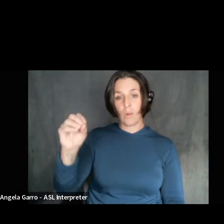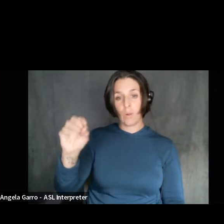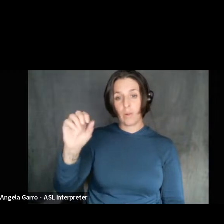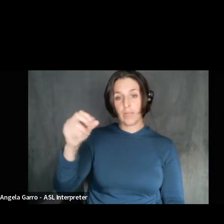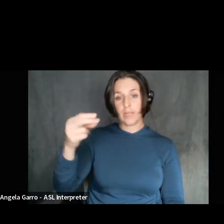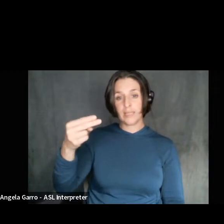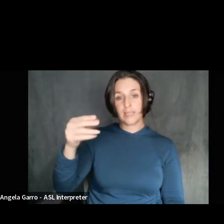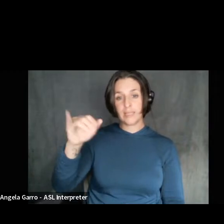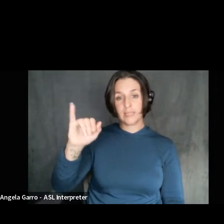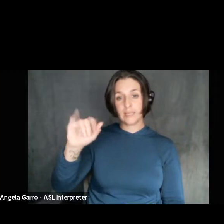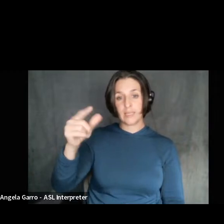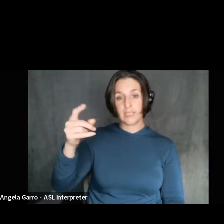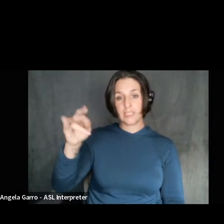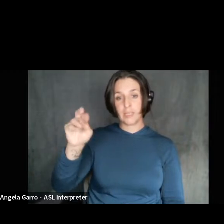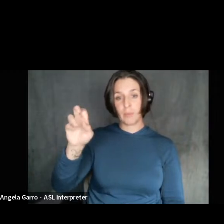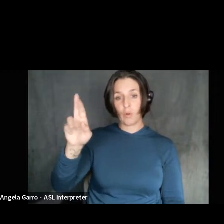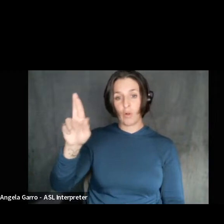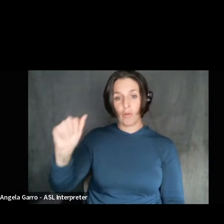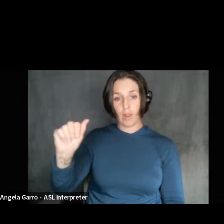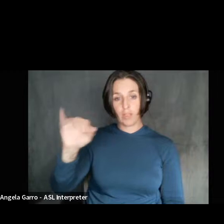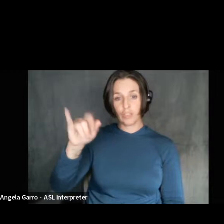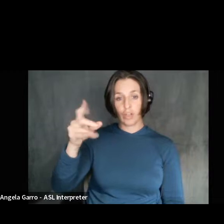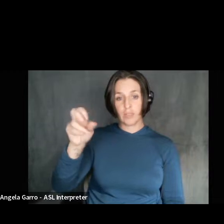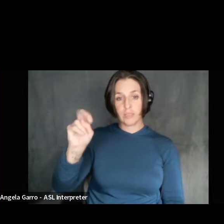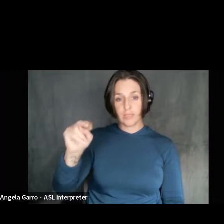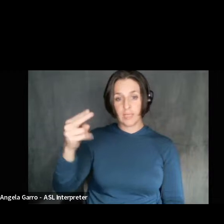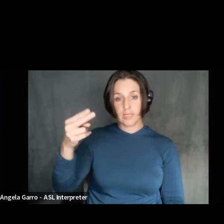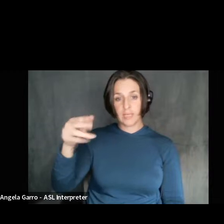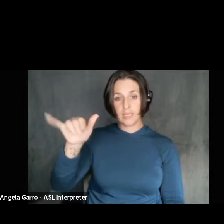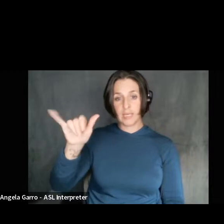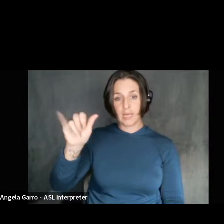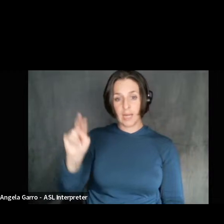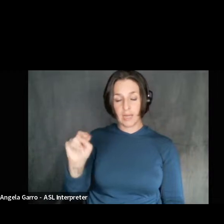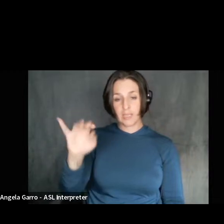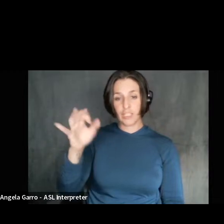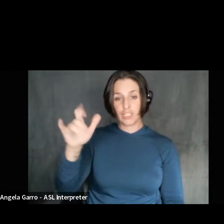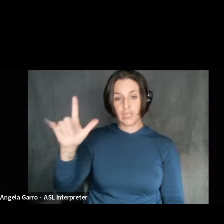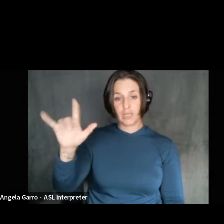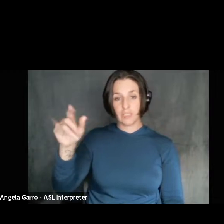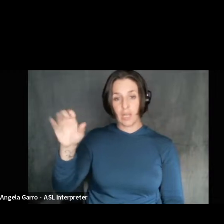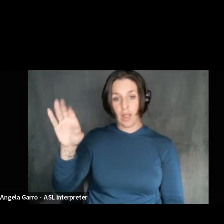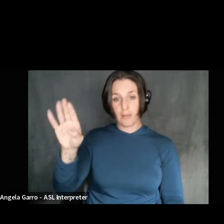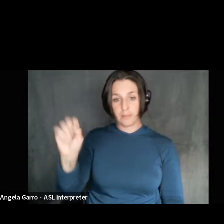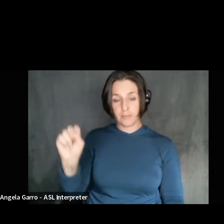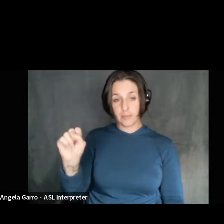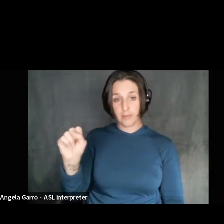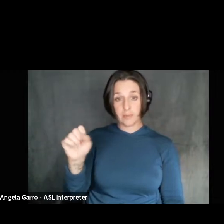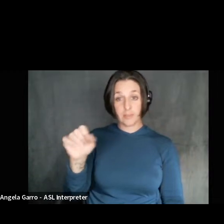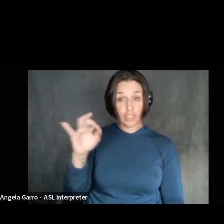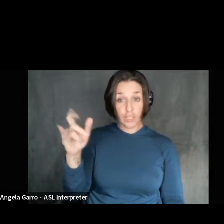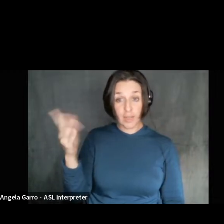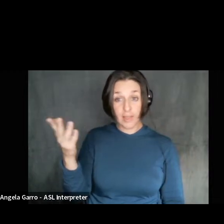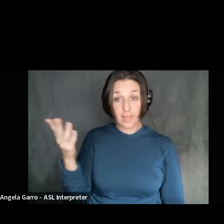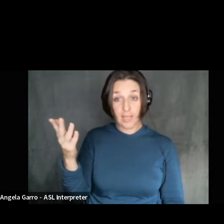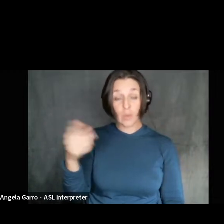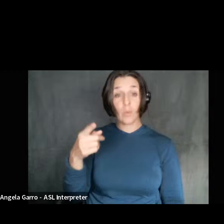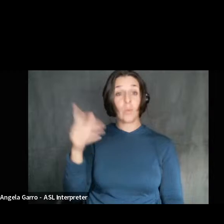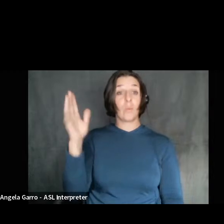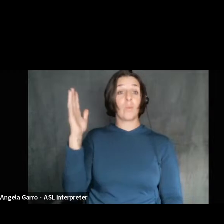Johnson Hyun, Jill Jacobs. Is Jill here? Oh, there's just a woohoo. Okay. Woohoo